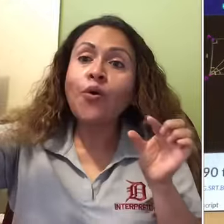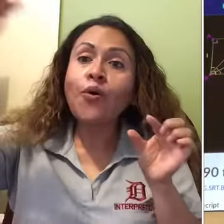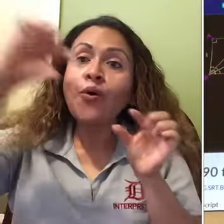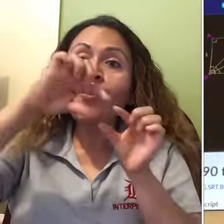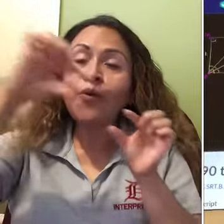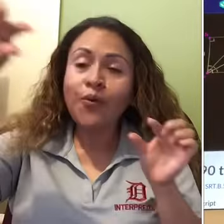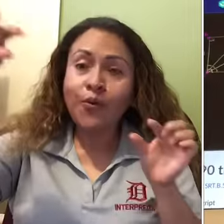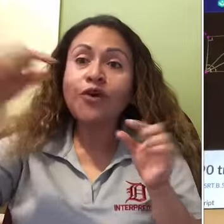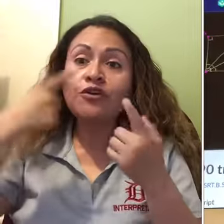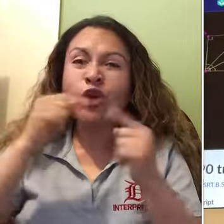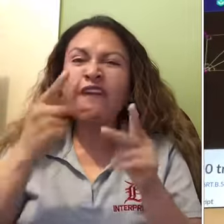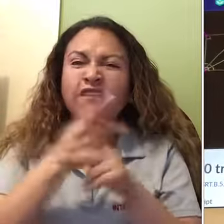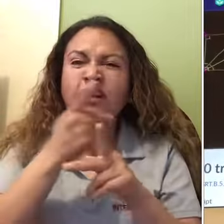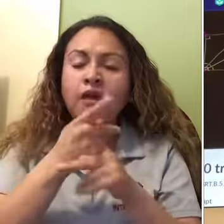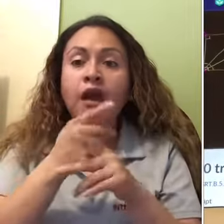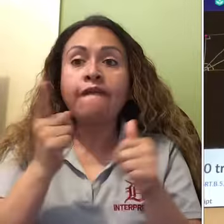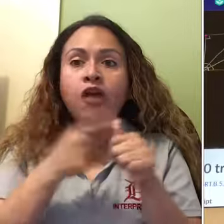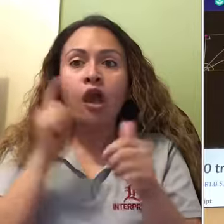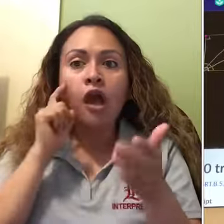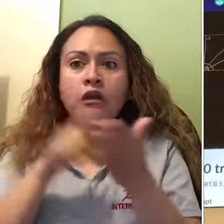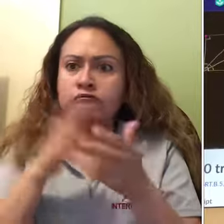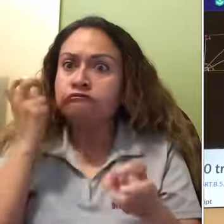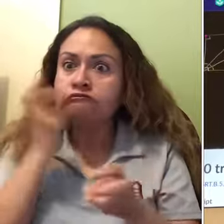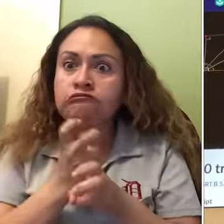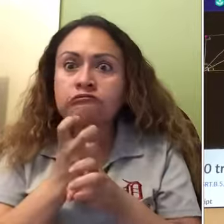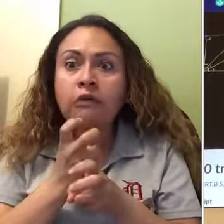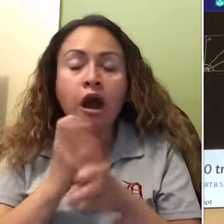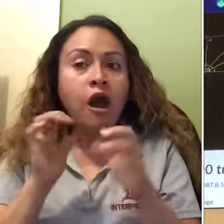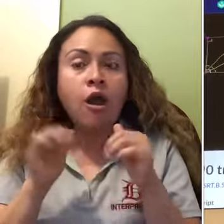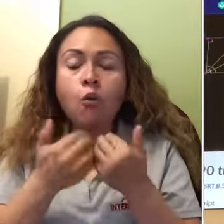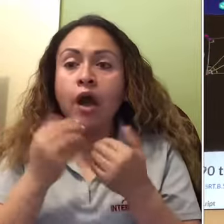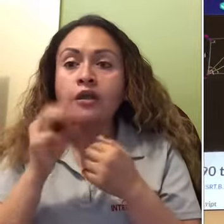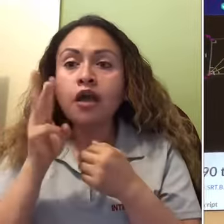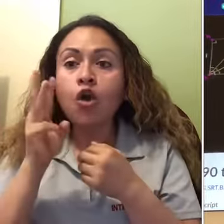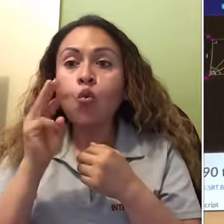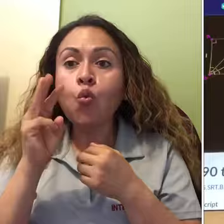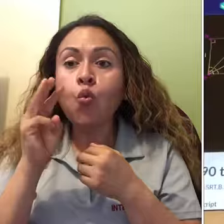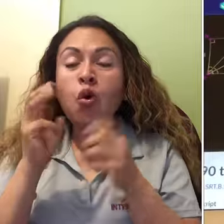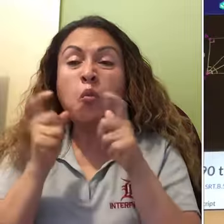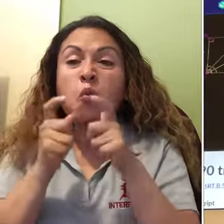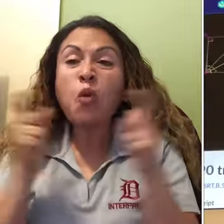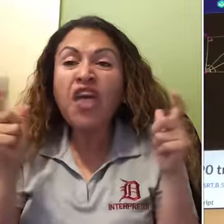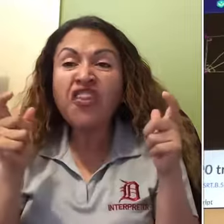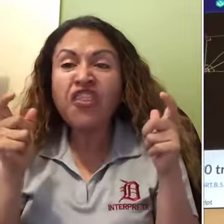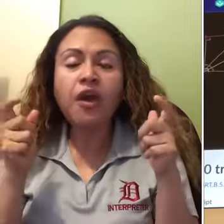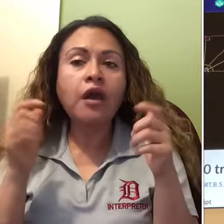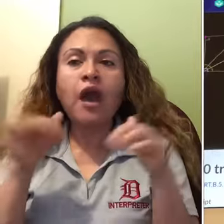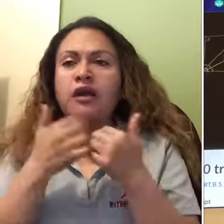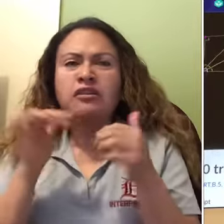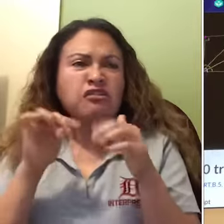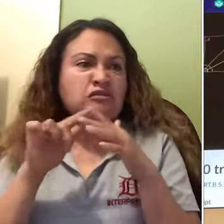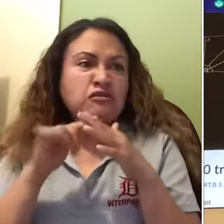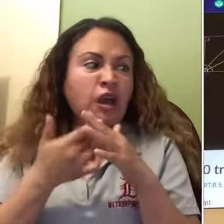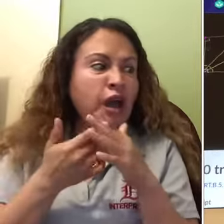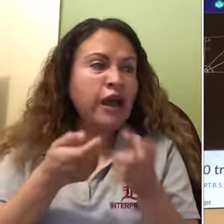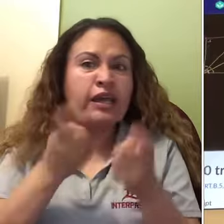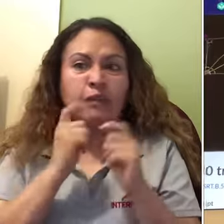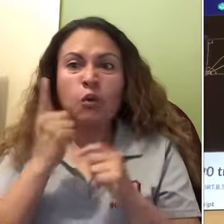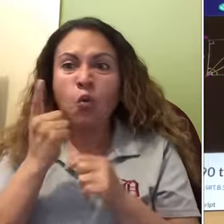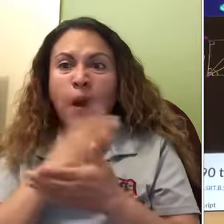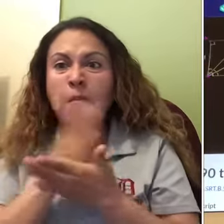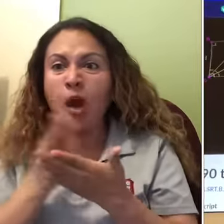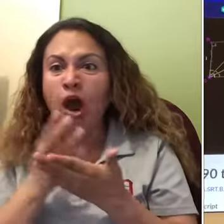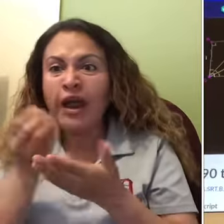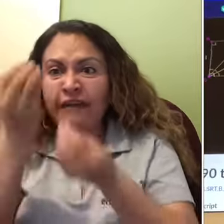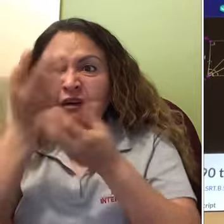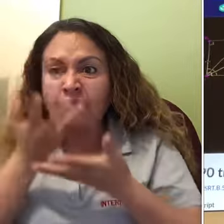first it seems like a pretty hard problem because you're like, well, what is the width of this rectangle? How can I even start on this? They've only given us one side here. They've